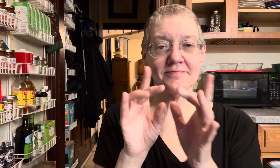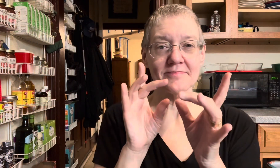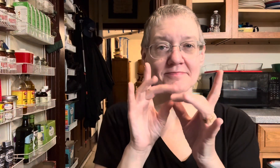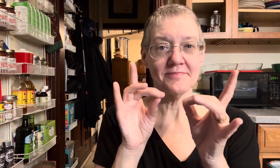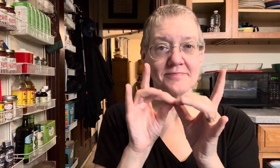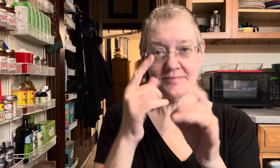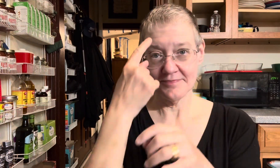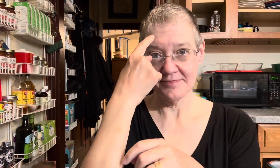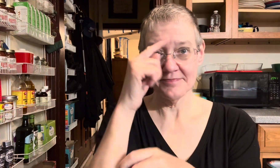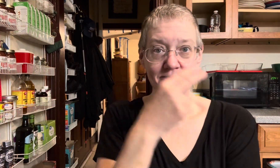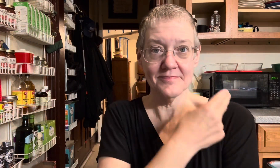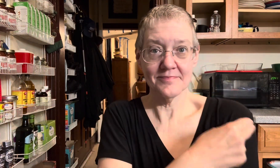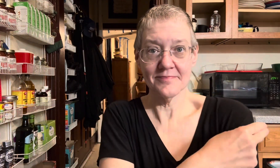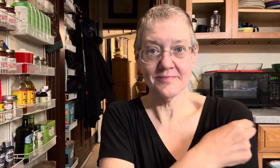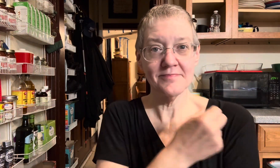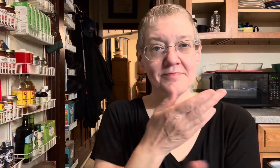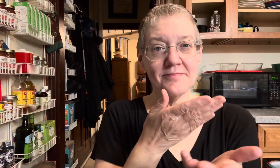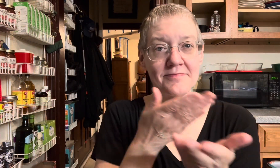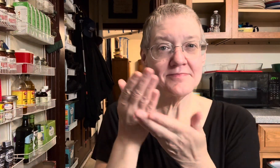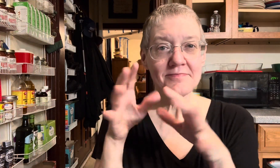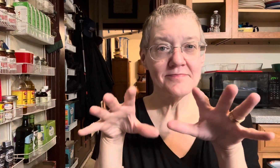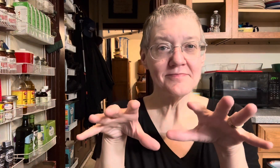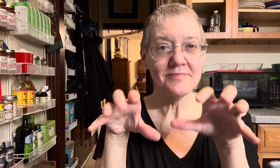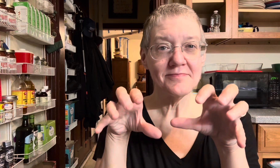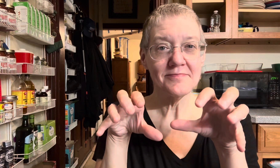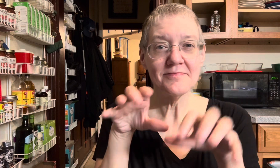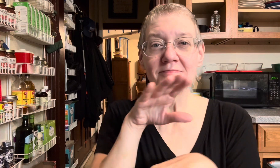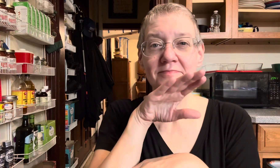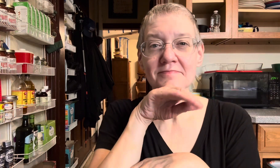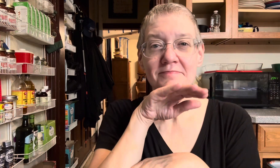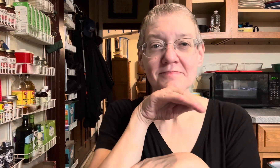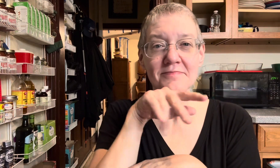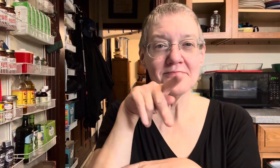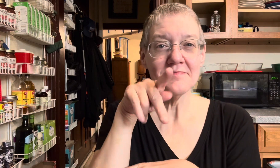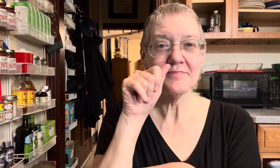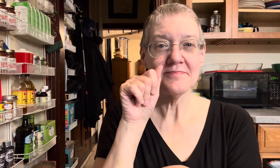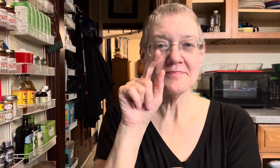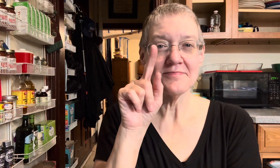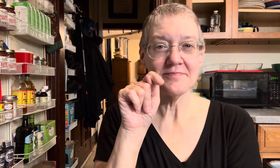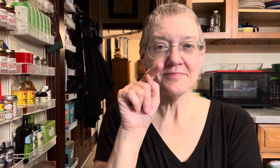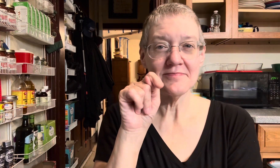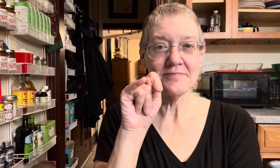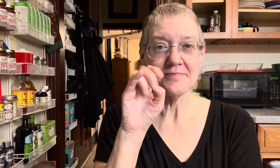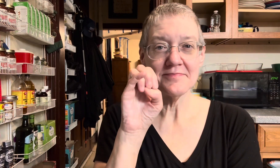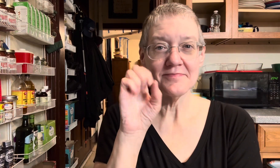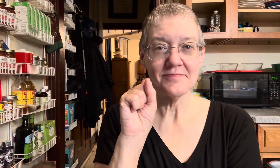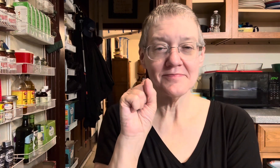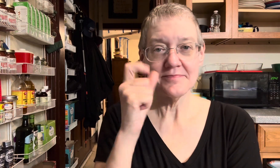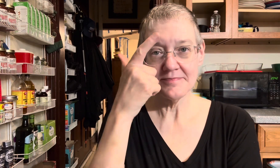In my recent meal prep video, I explained that I'm bringing pork patties to the